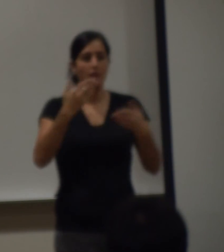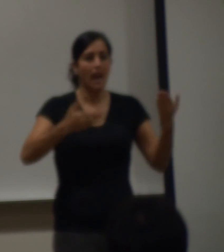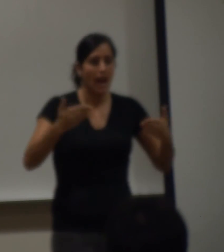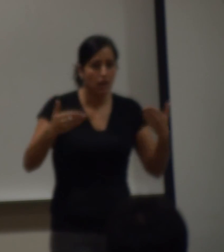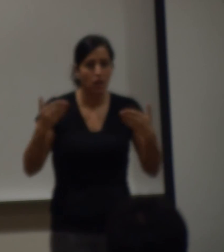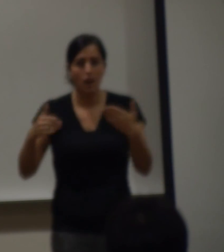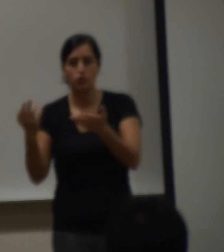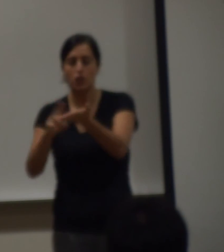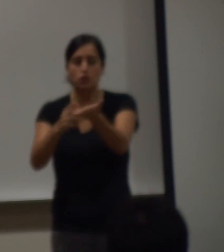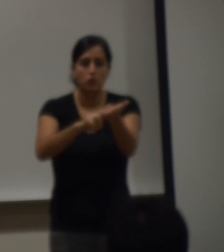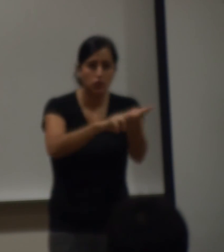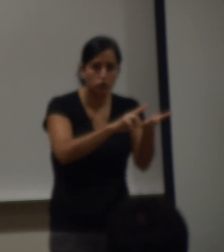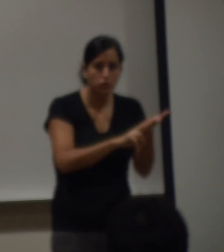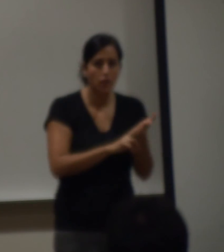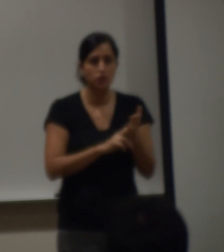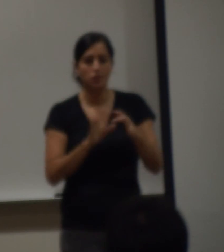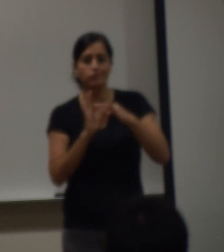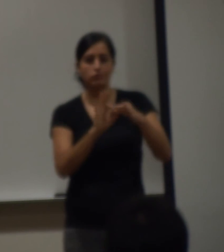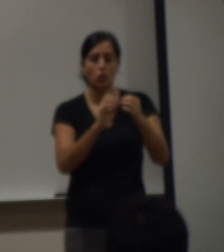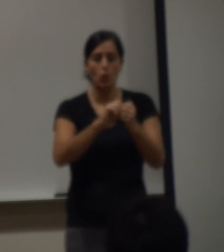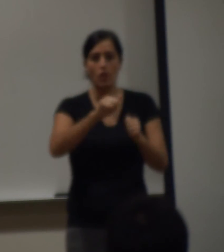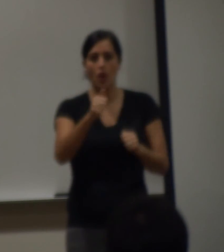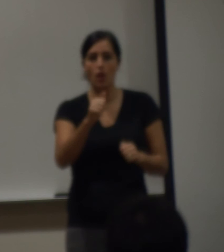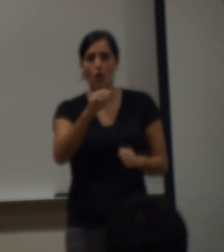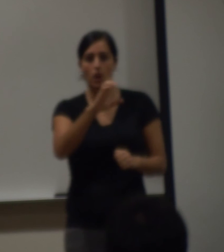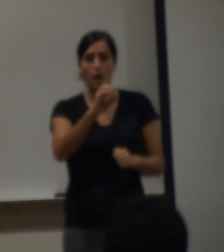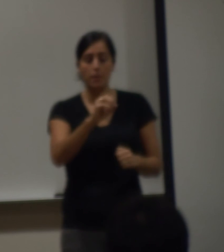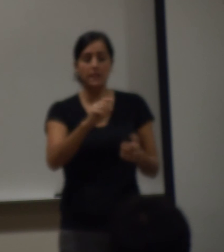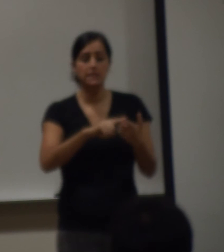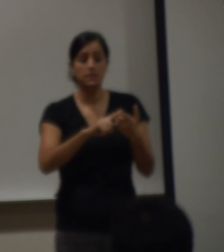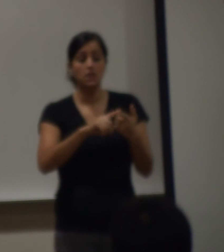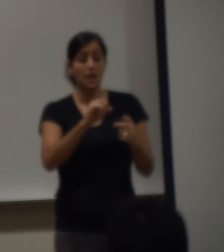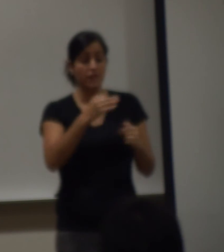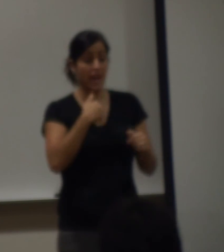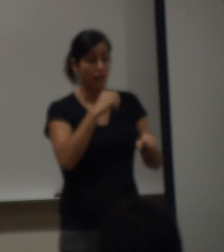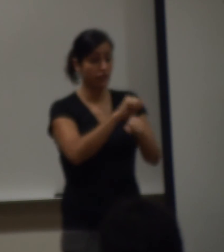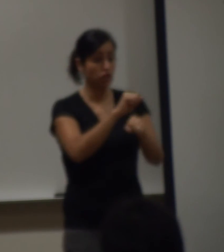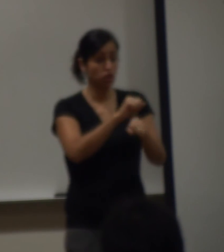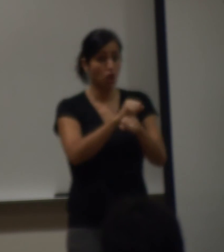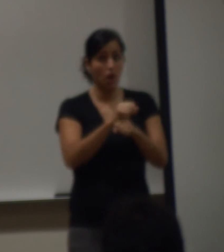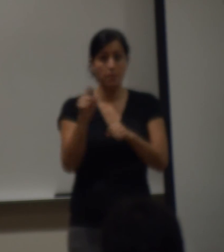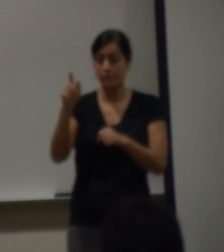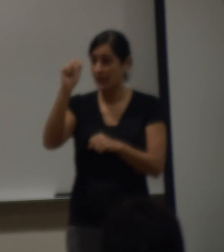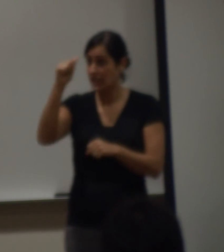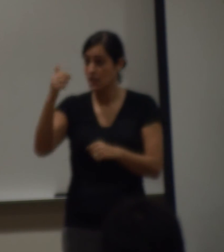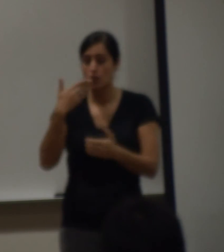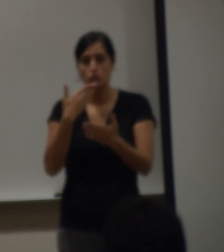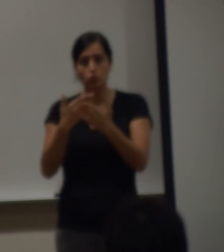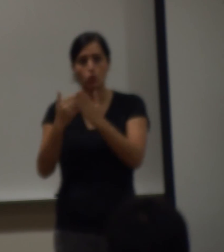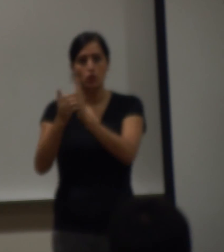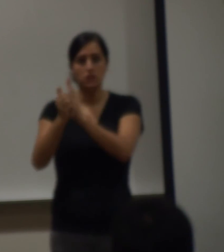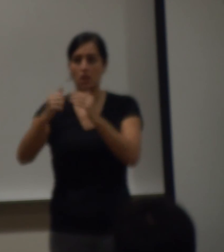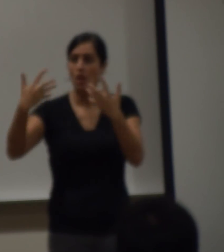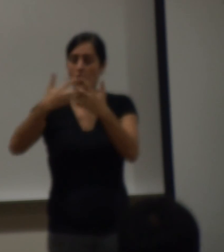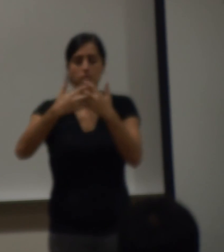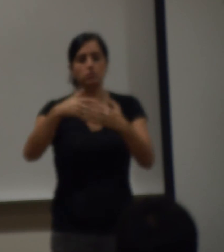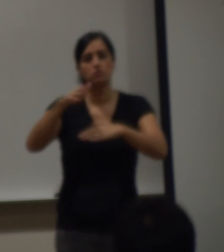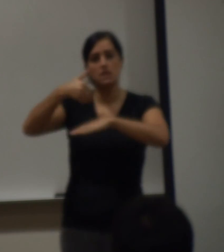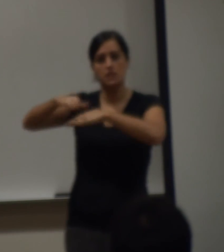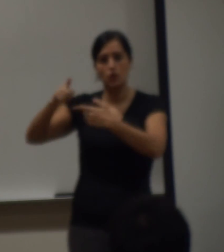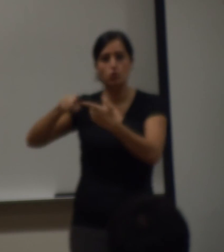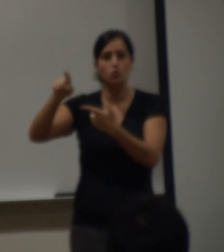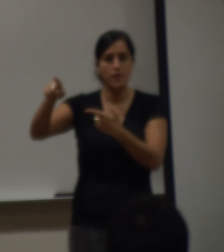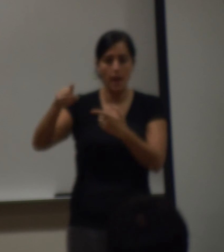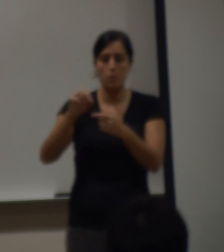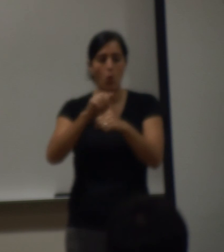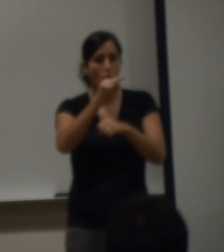companies, to jobs where it makes the most sense, where the skills are needed, that